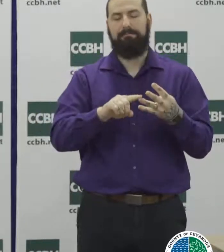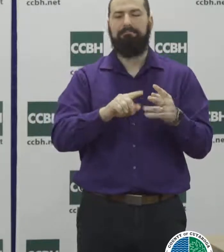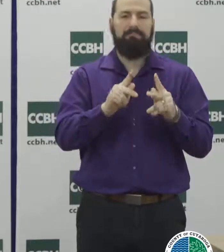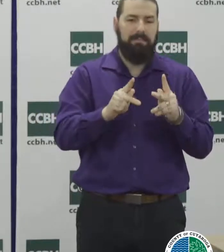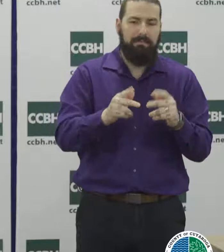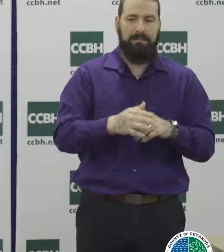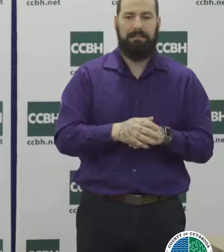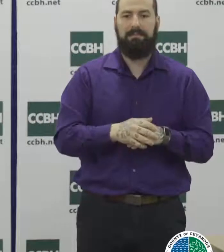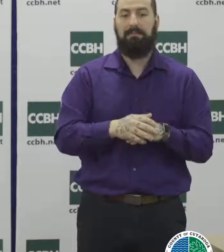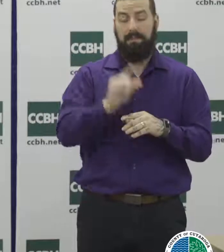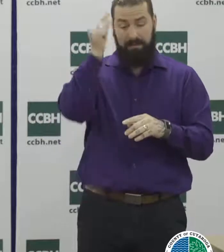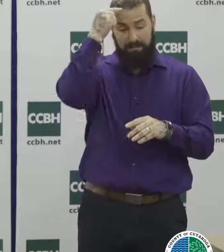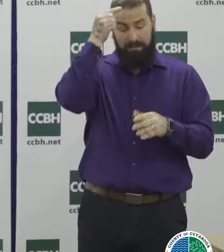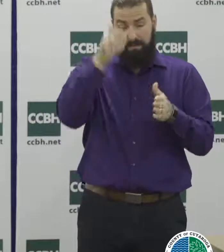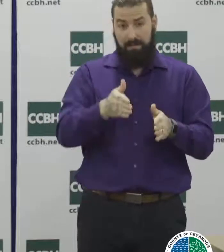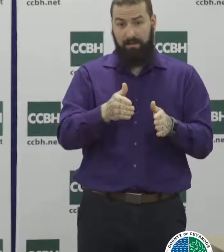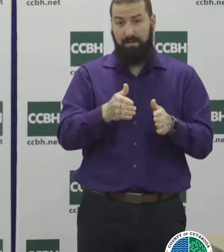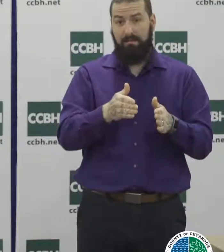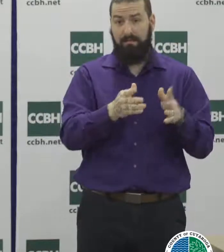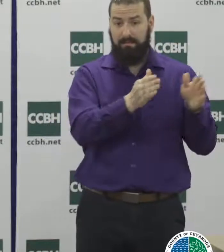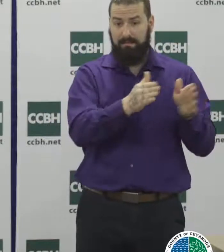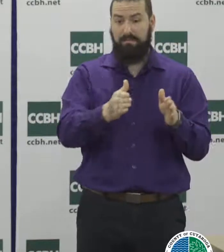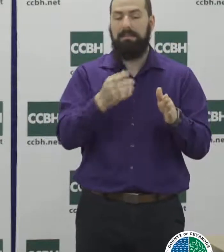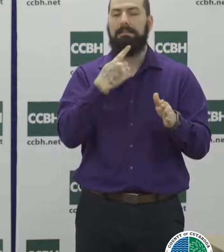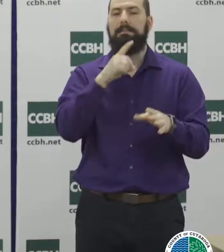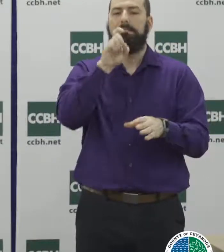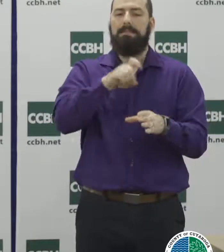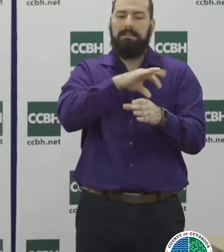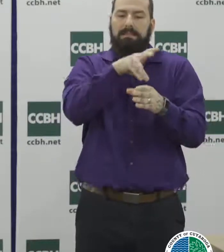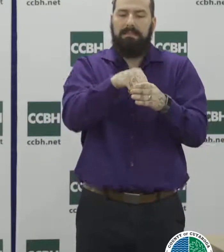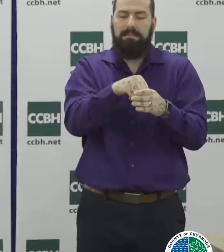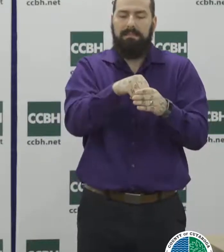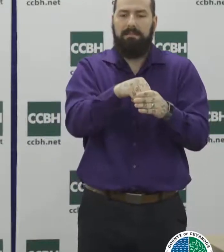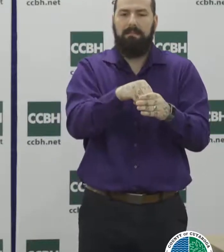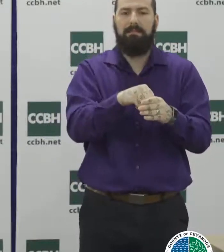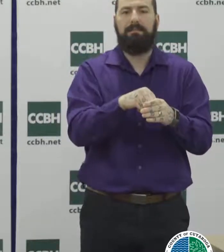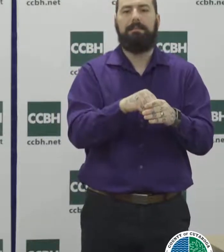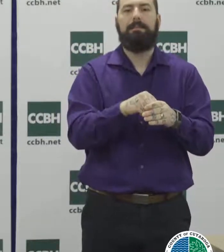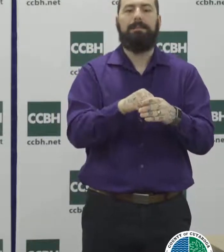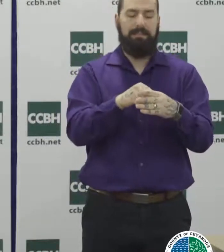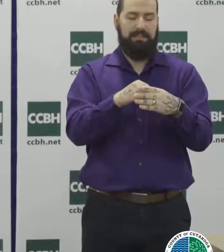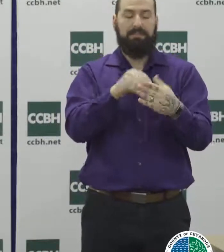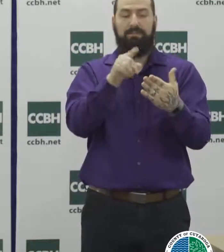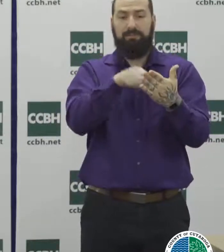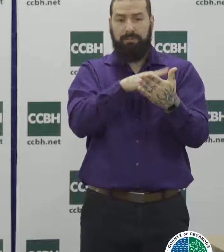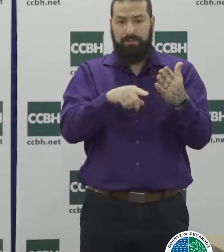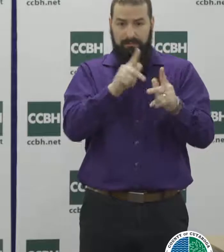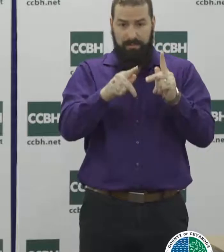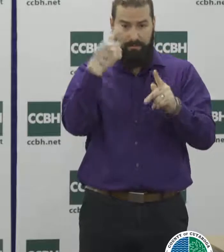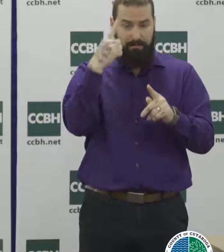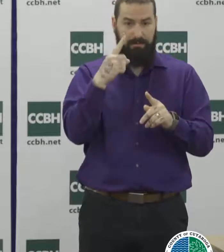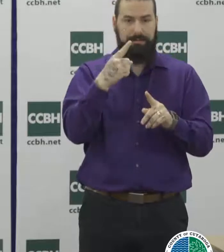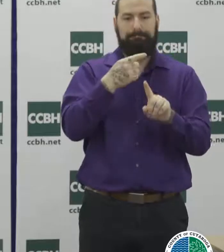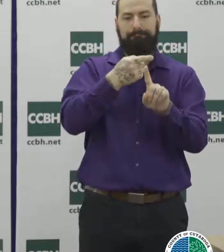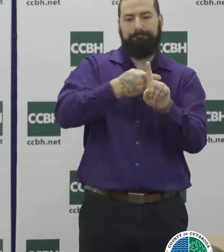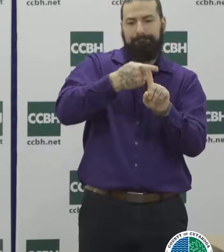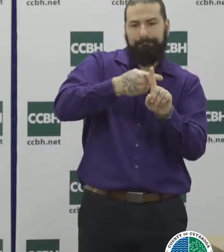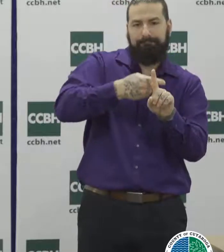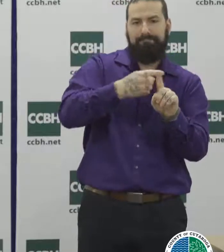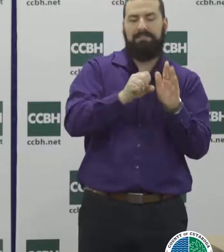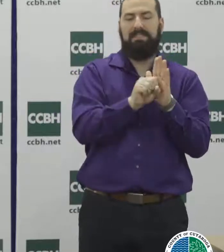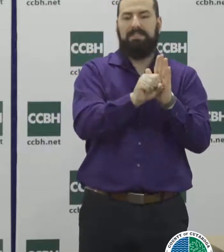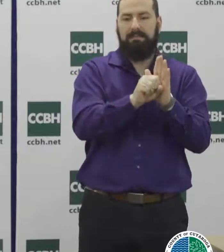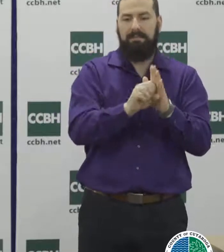plan must include the following elements: screening of visitors for temperatures and symptoms, scheduling hours